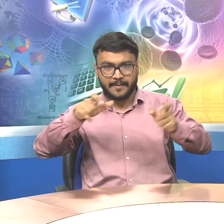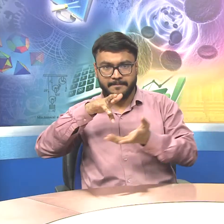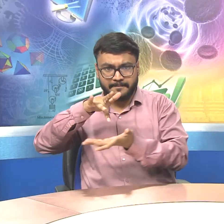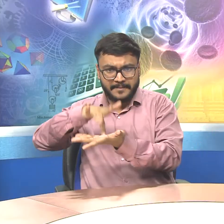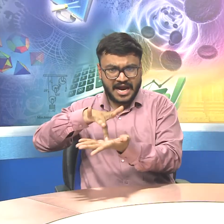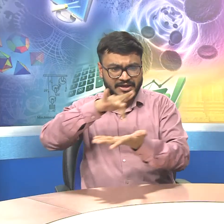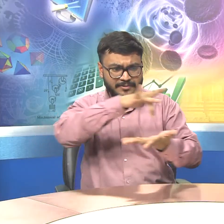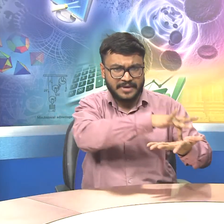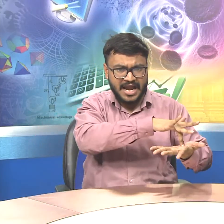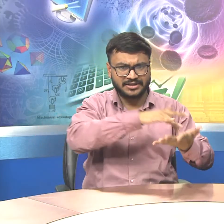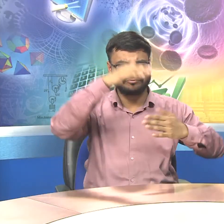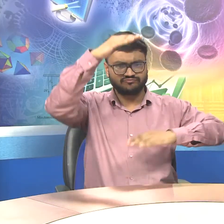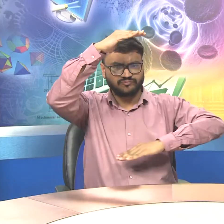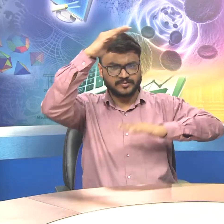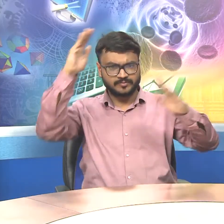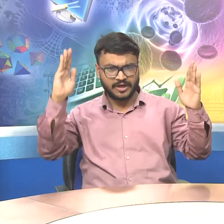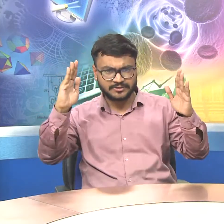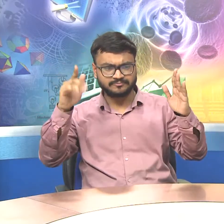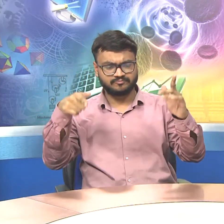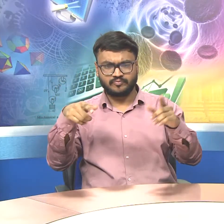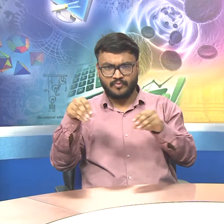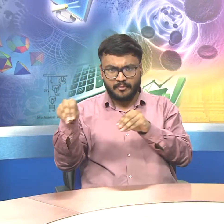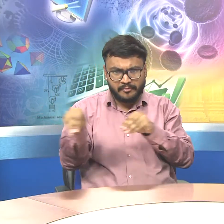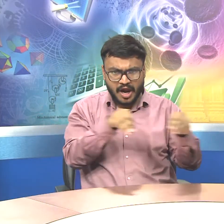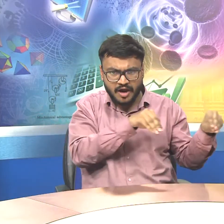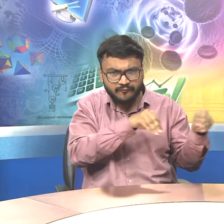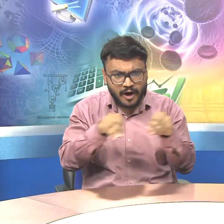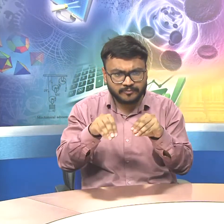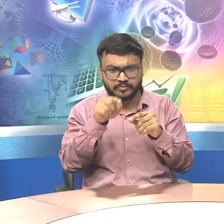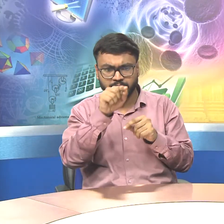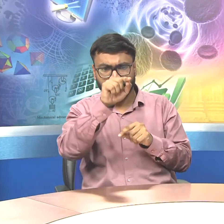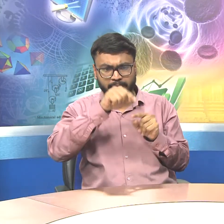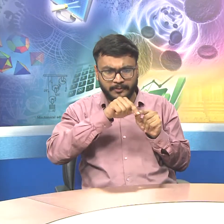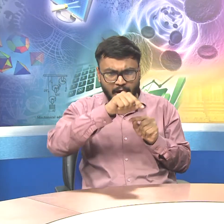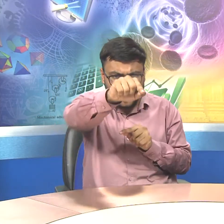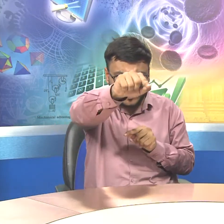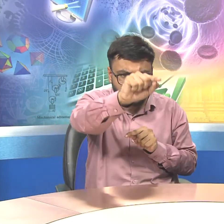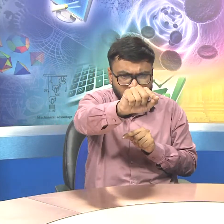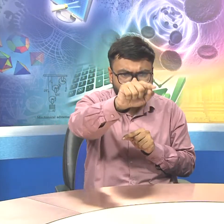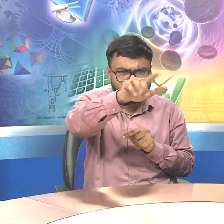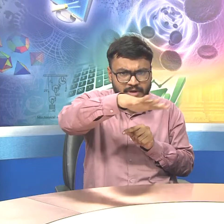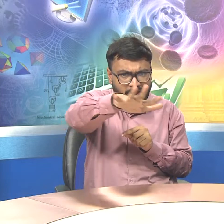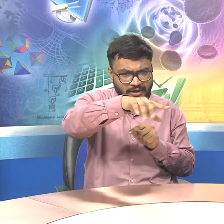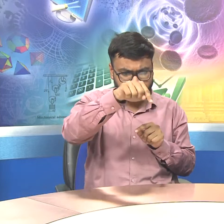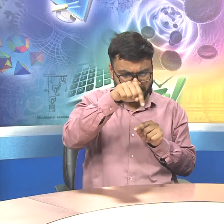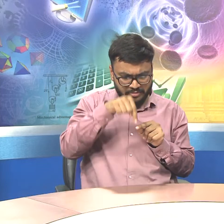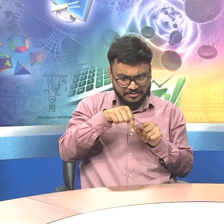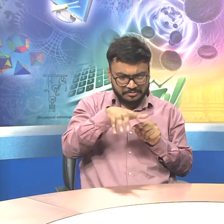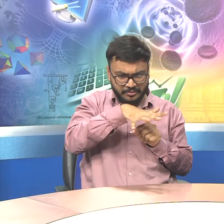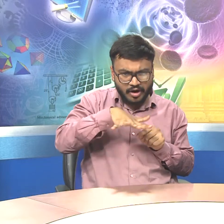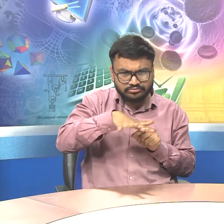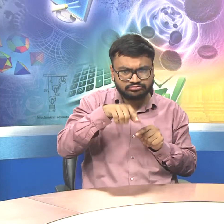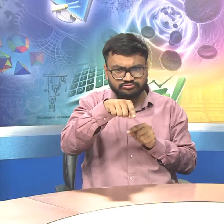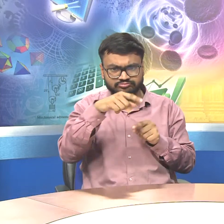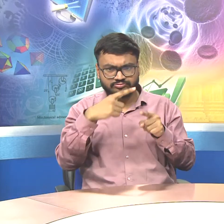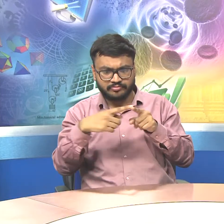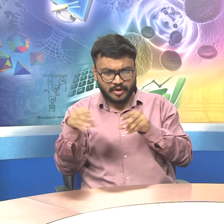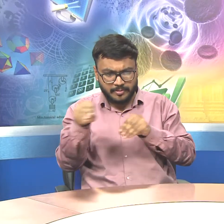For sign to be clear, it is important to use the signing space, the